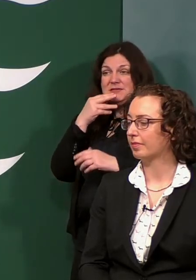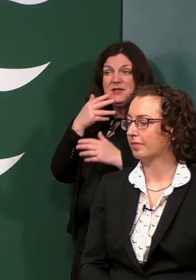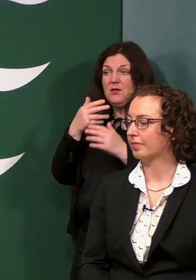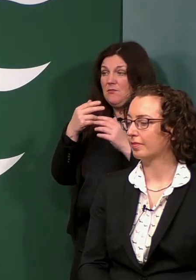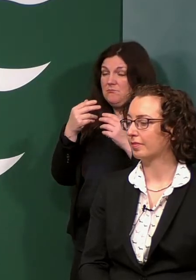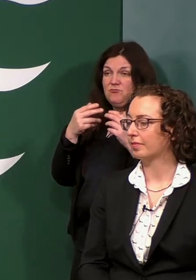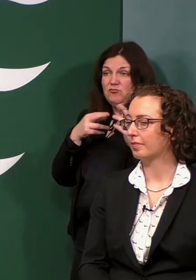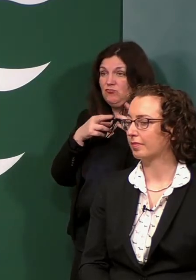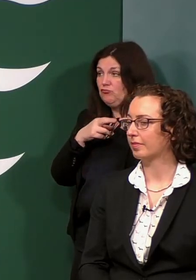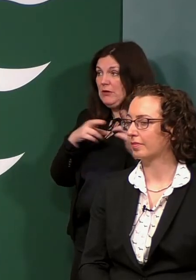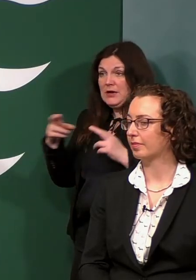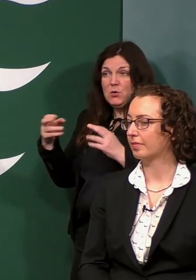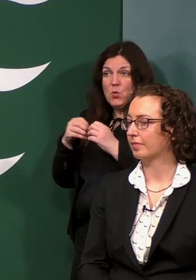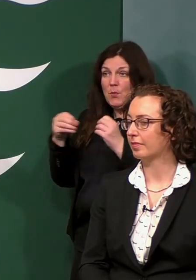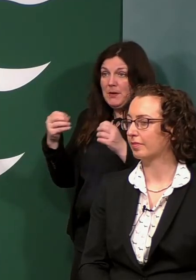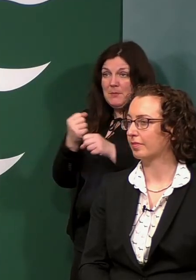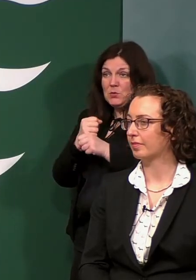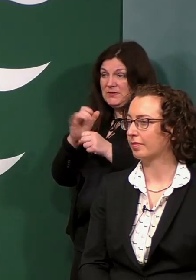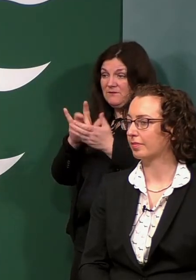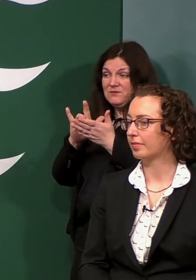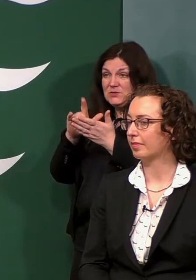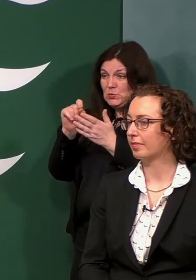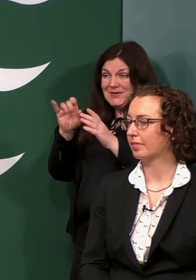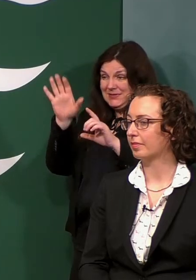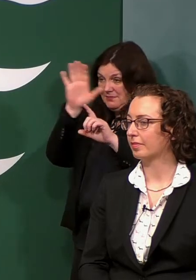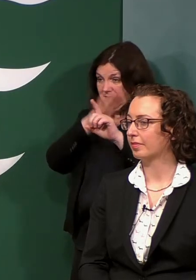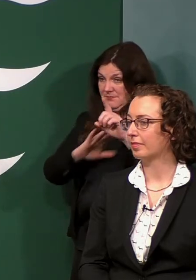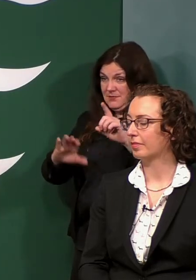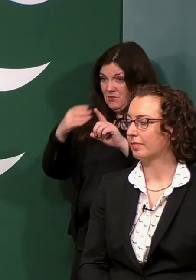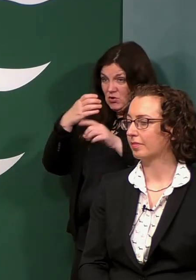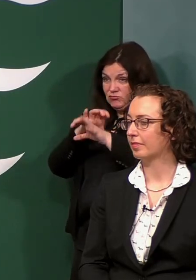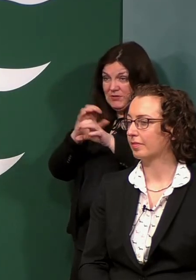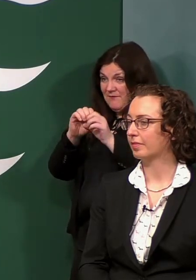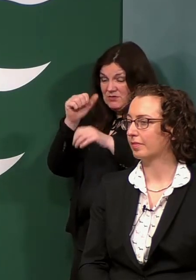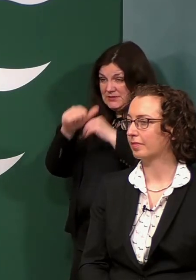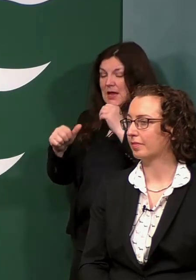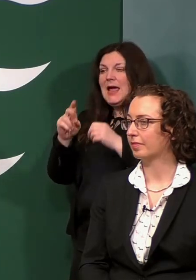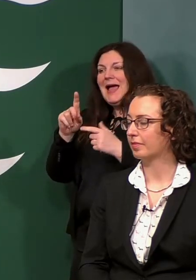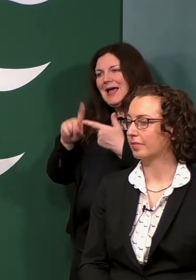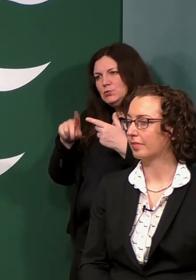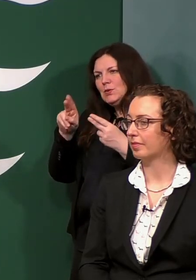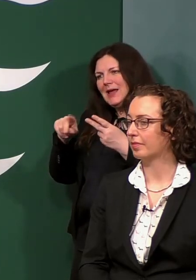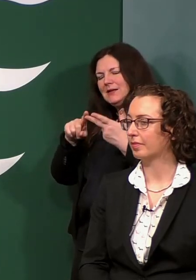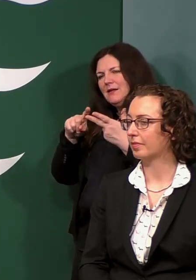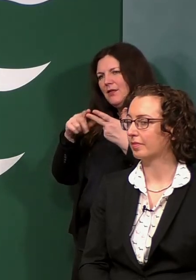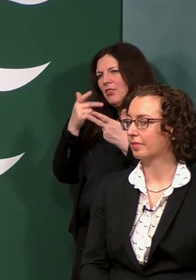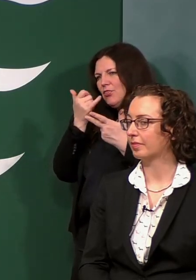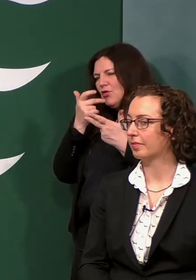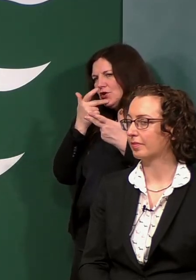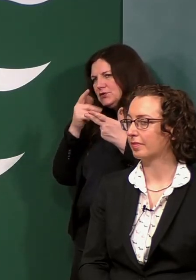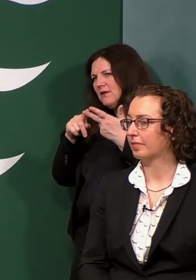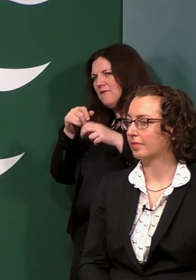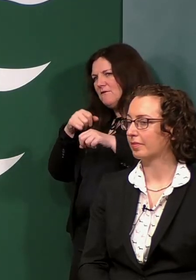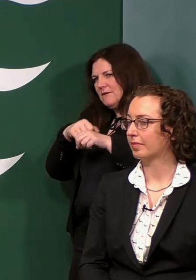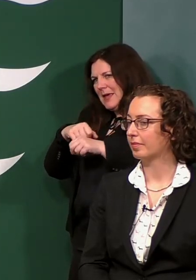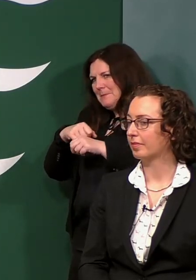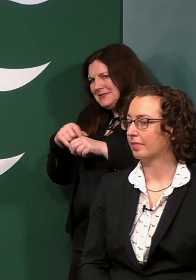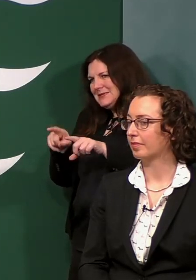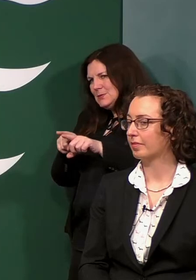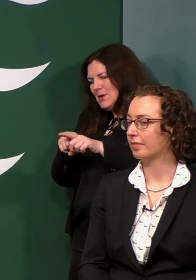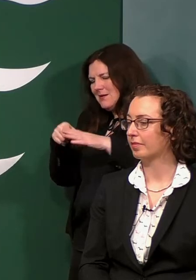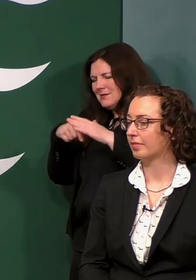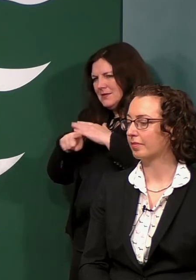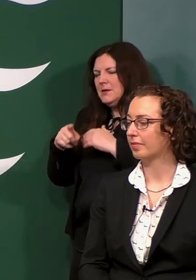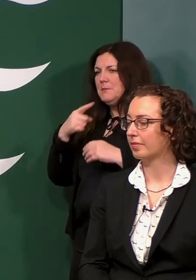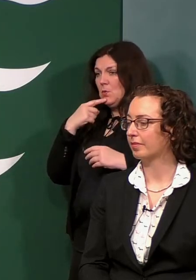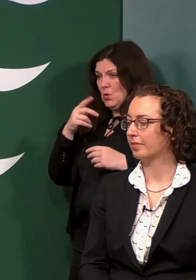day. And then also then you can go to your pharmacy where they'll give you an appointment as well. So I suppose we're really trying to encourage people in this window through to the end of the